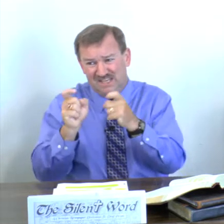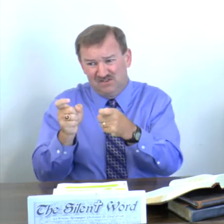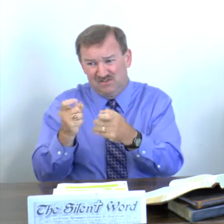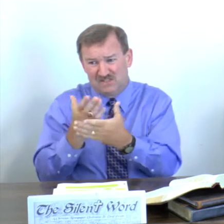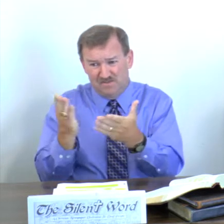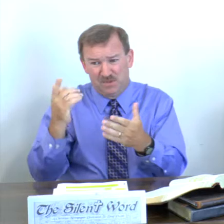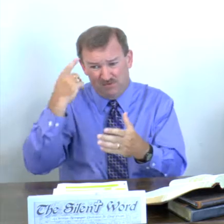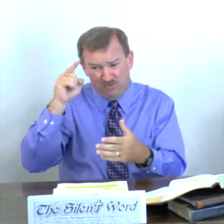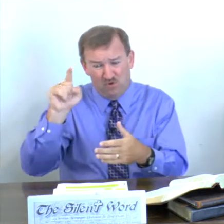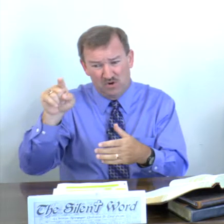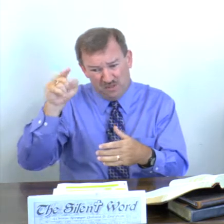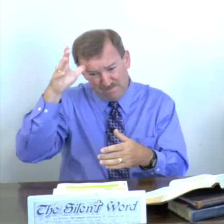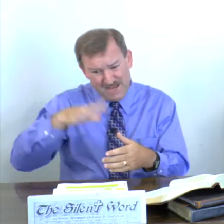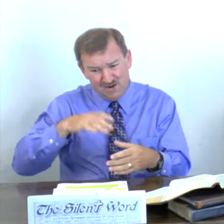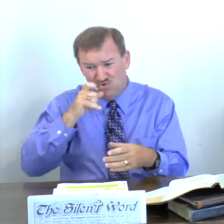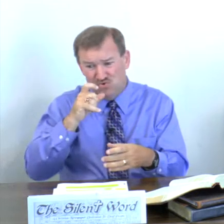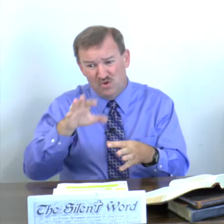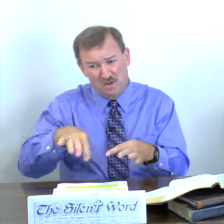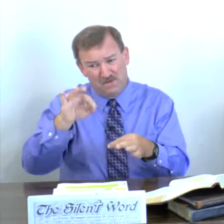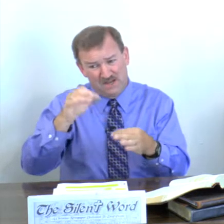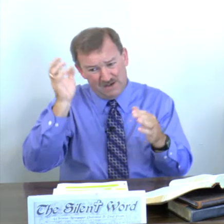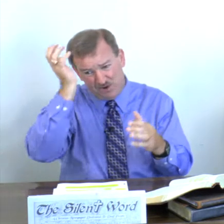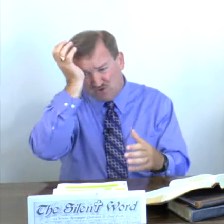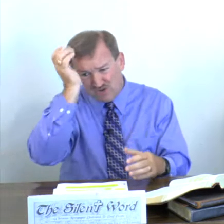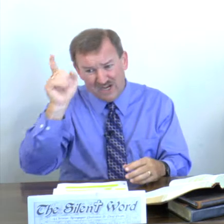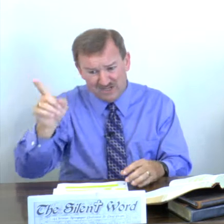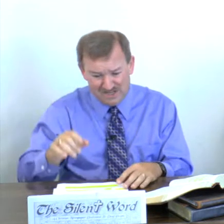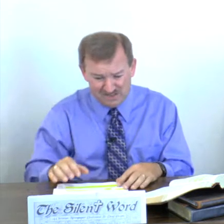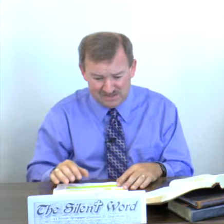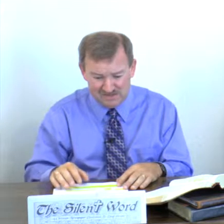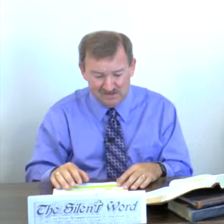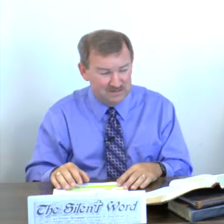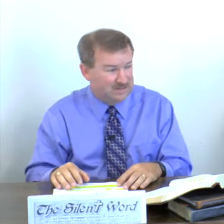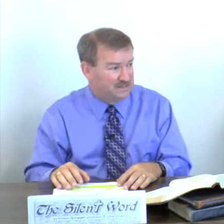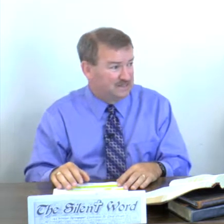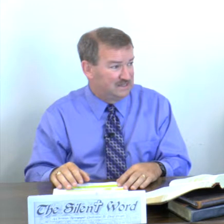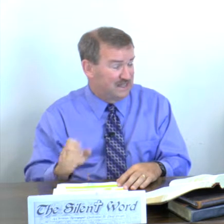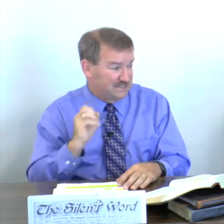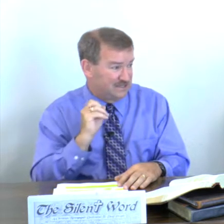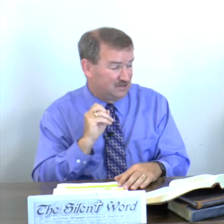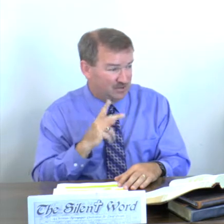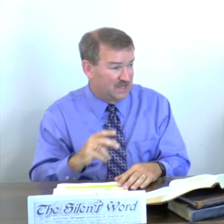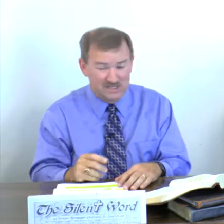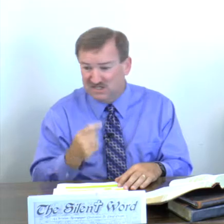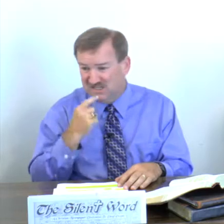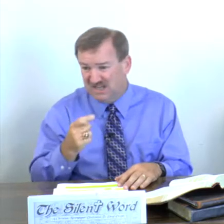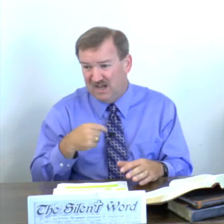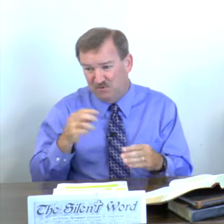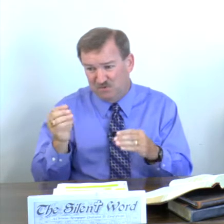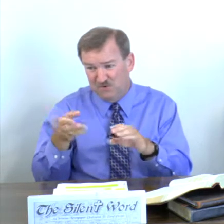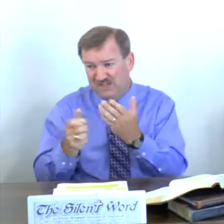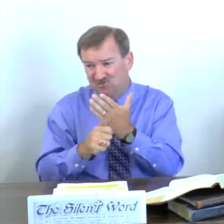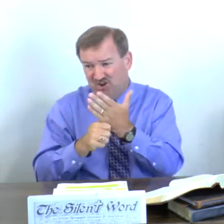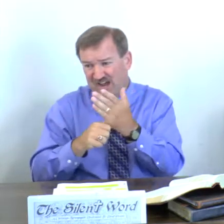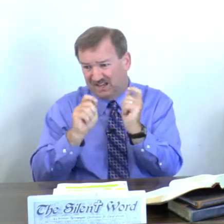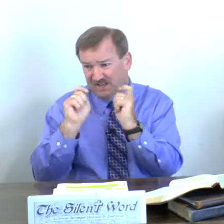give something for the men who pick up our trash out there. I said, okay. She said, I'm going to put in track.